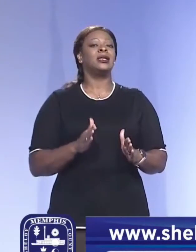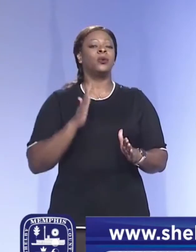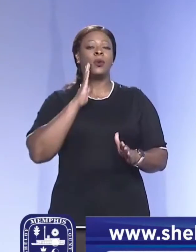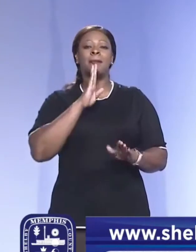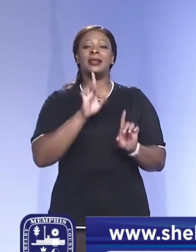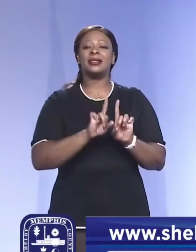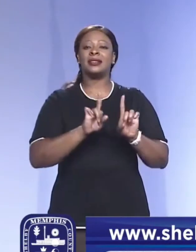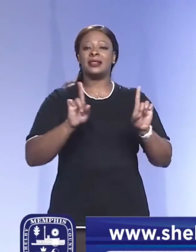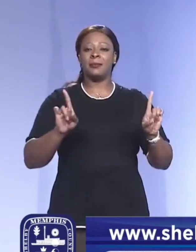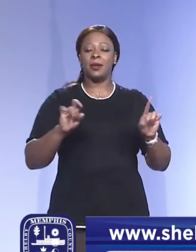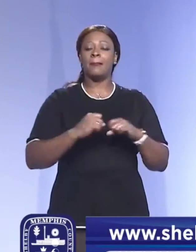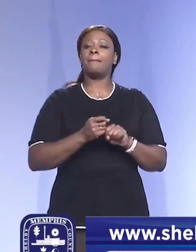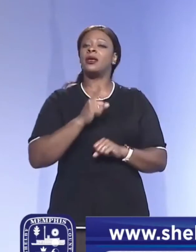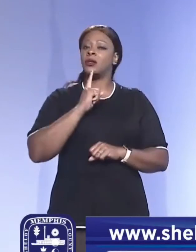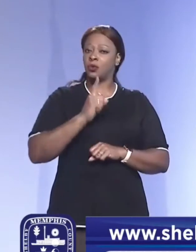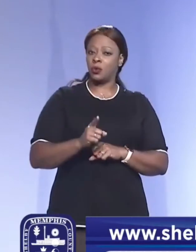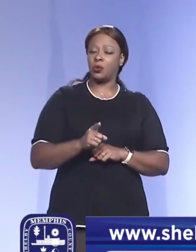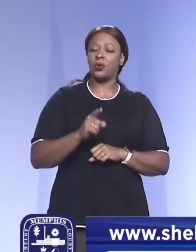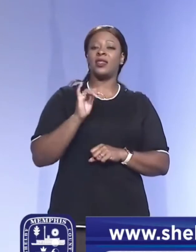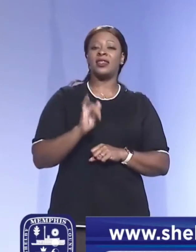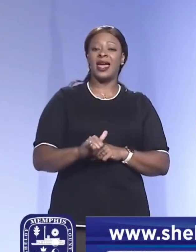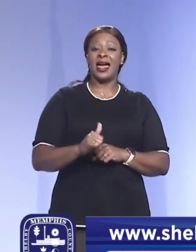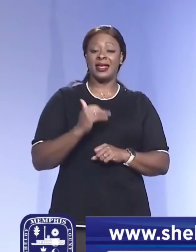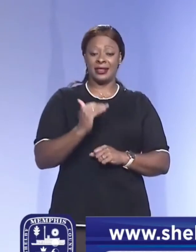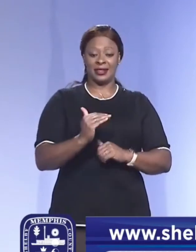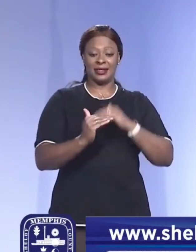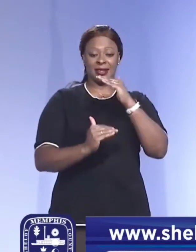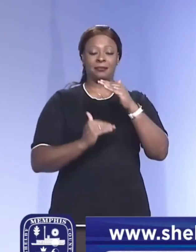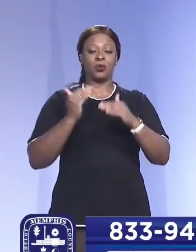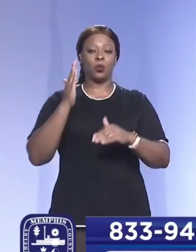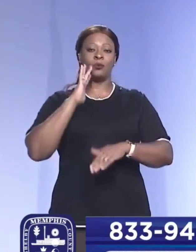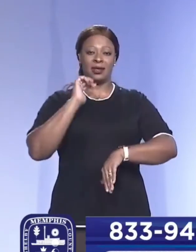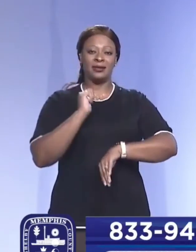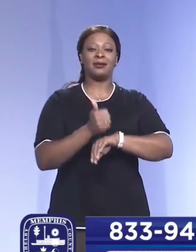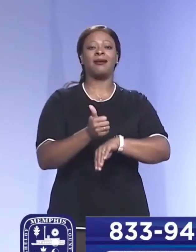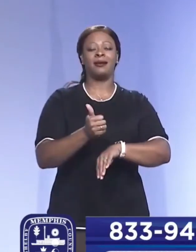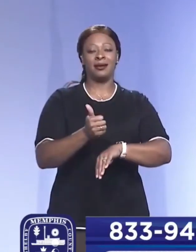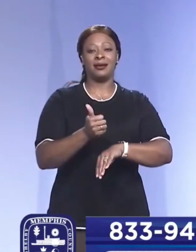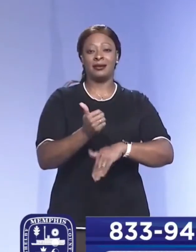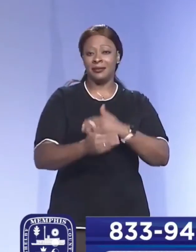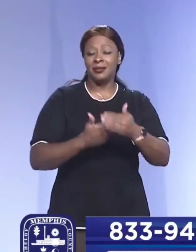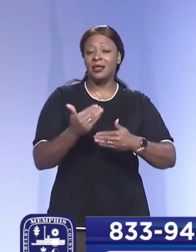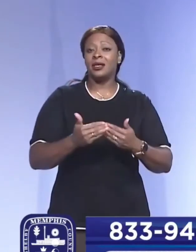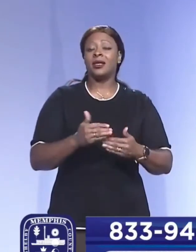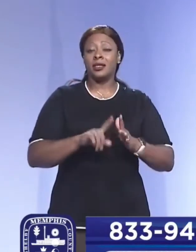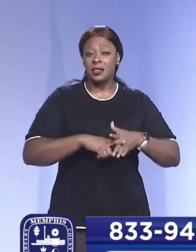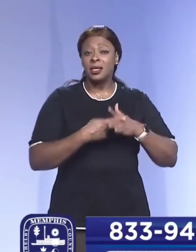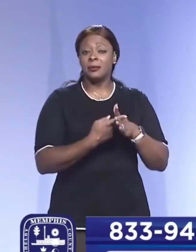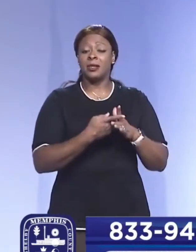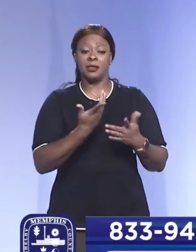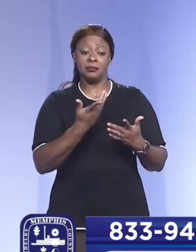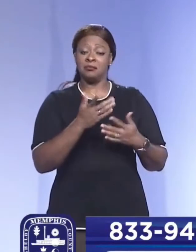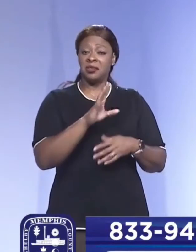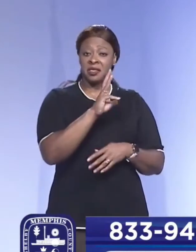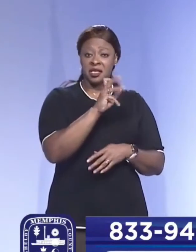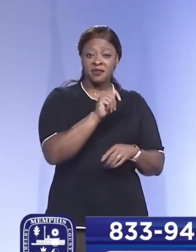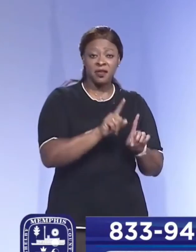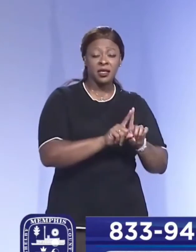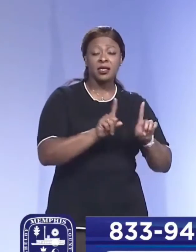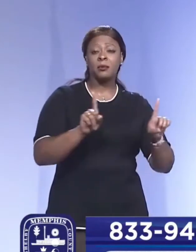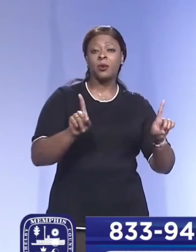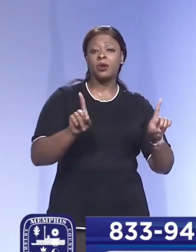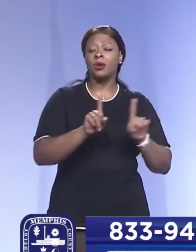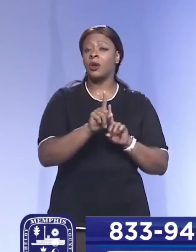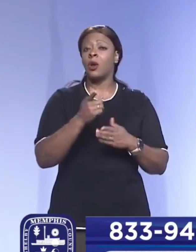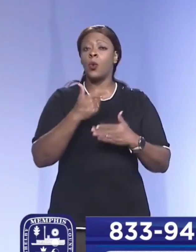separated to ensure that these measures are implemented? Are they separated 6 feet? And